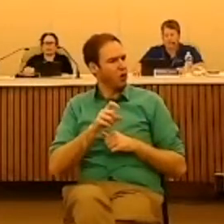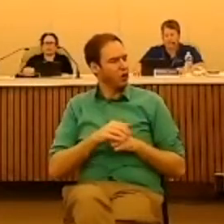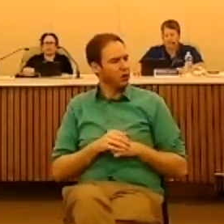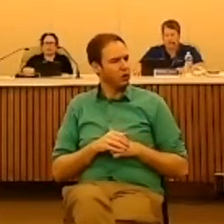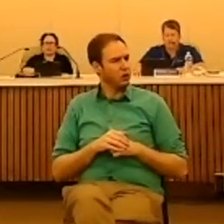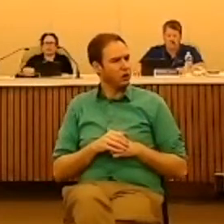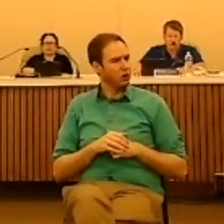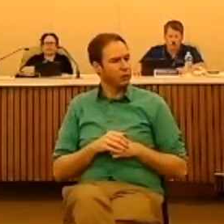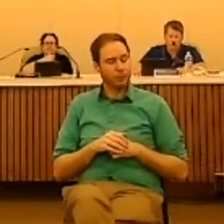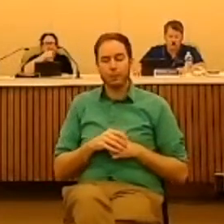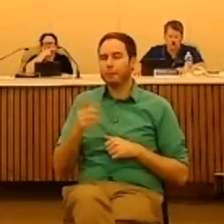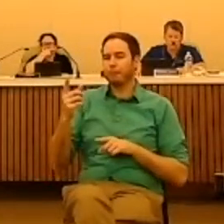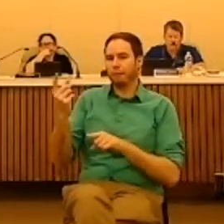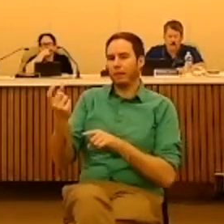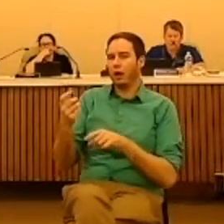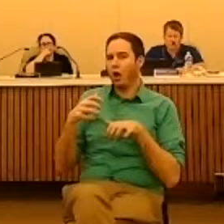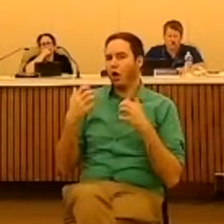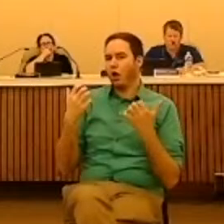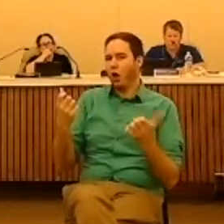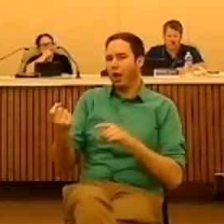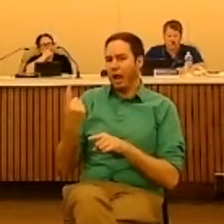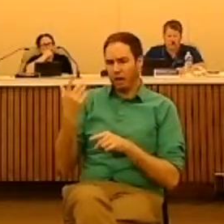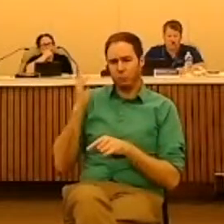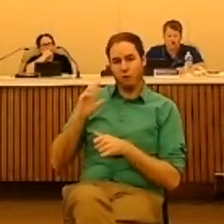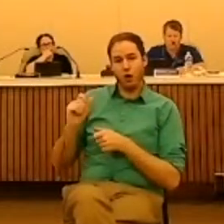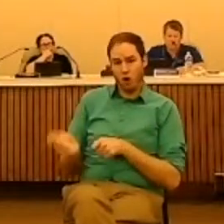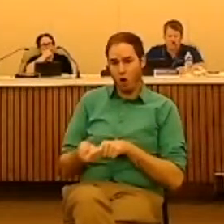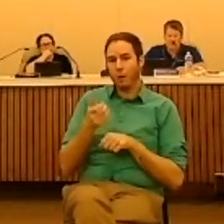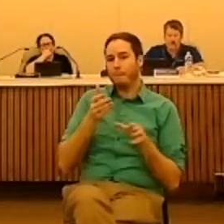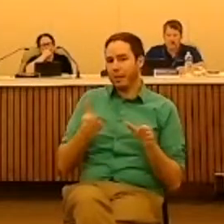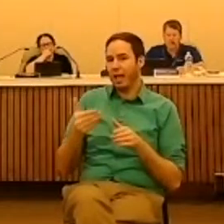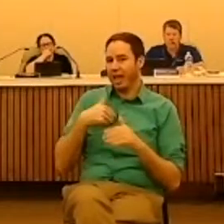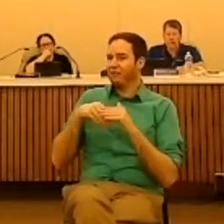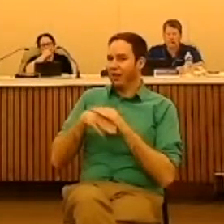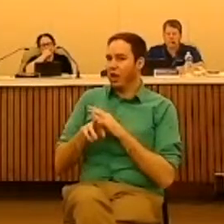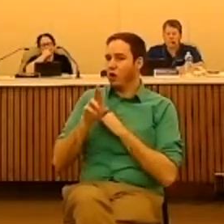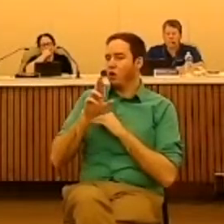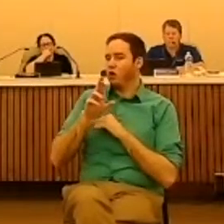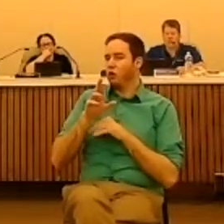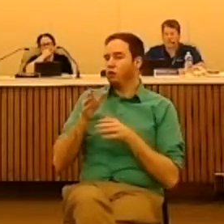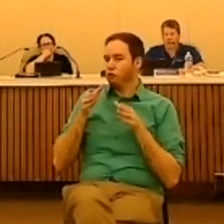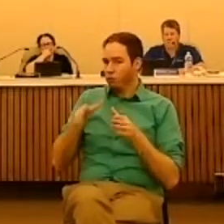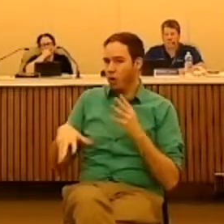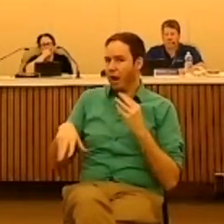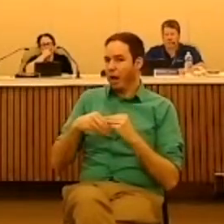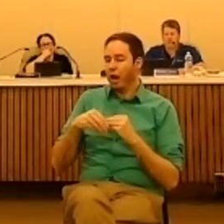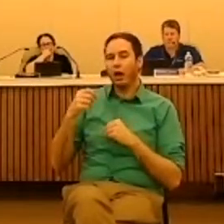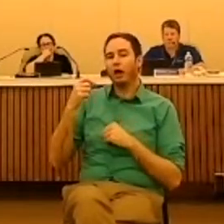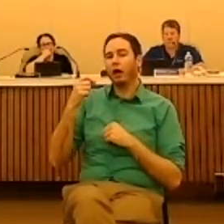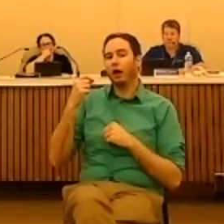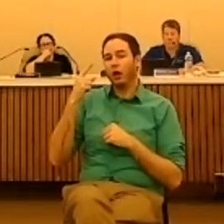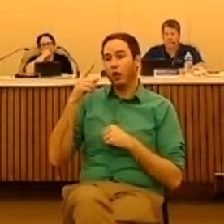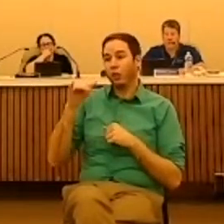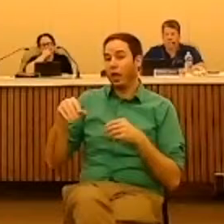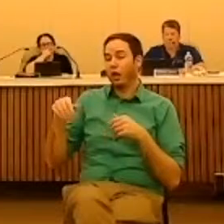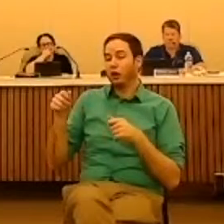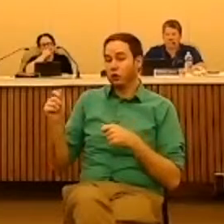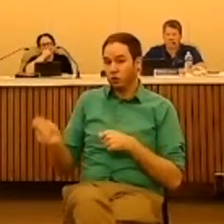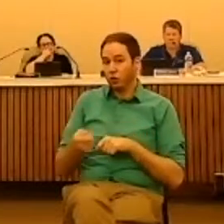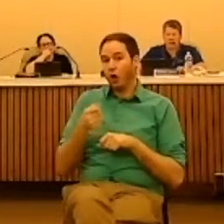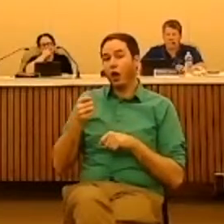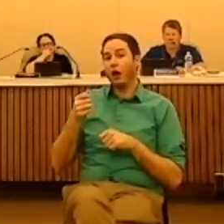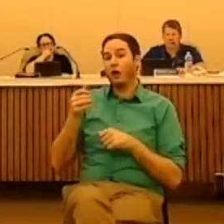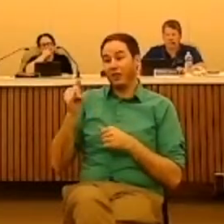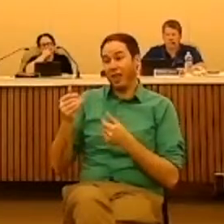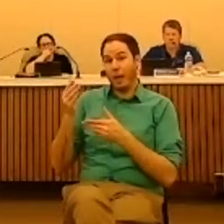right? So the question was, there was an access road to the golf course planned. When the golf course sold that portion